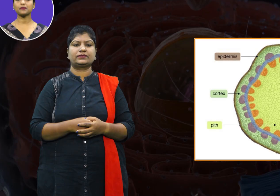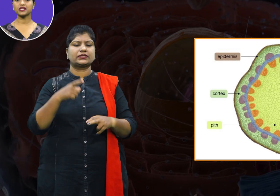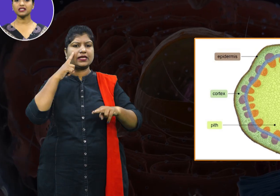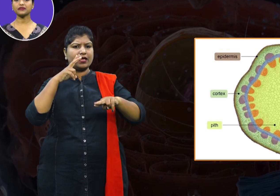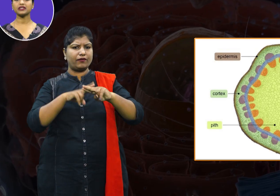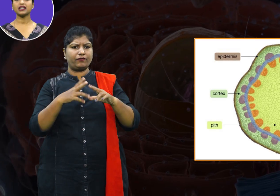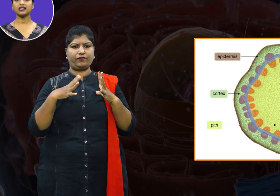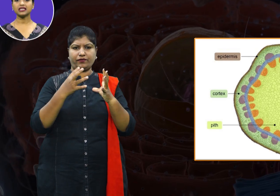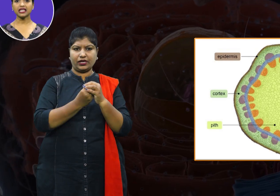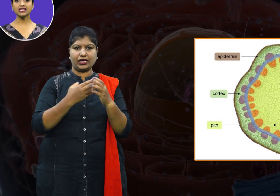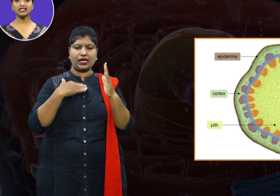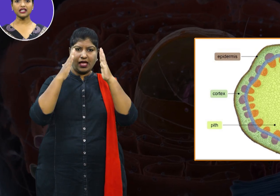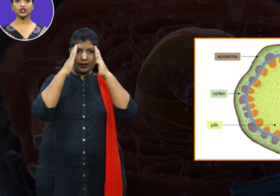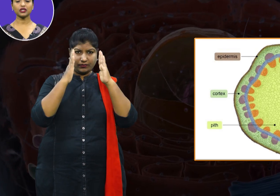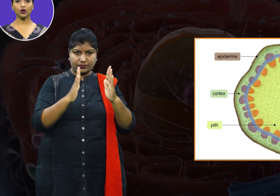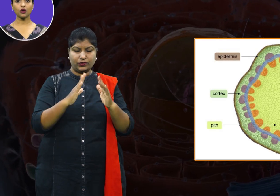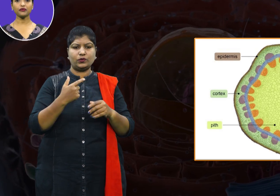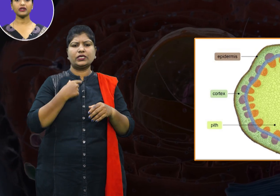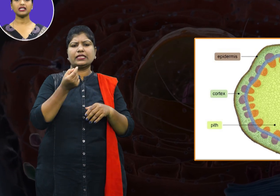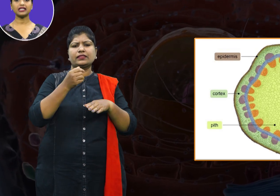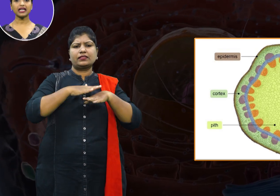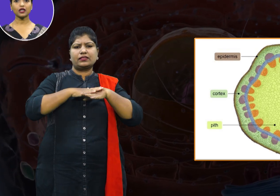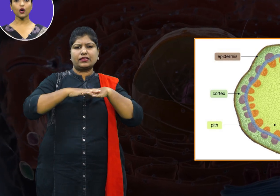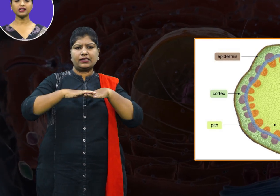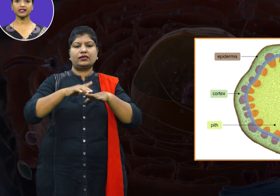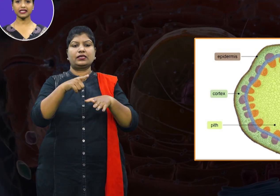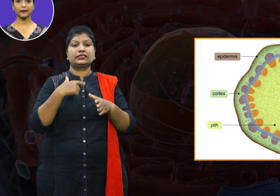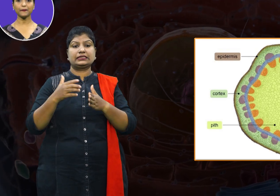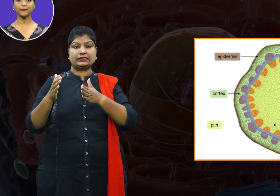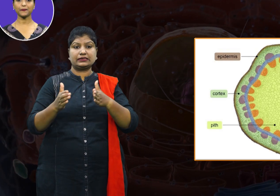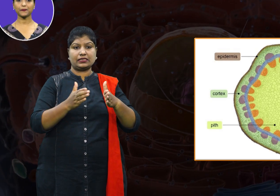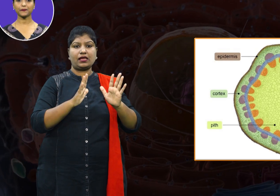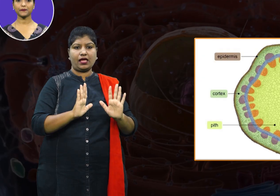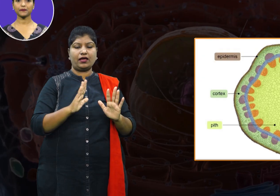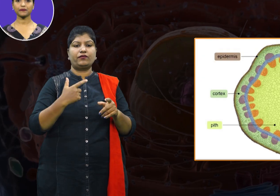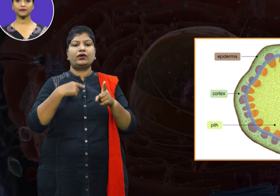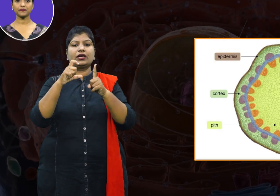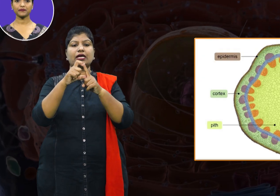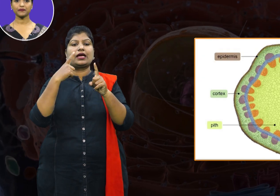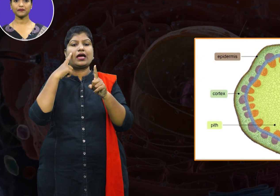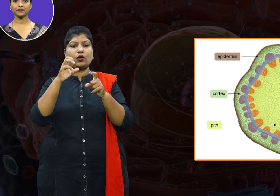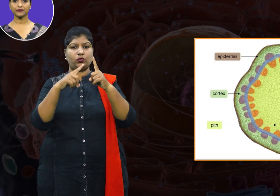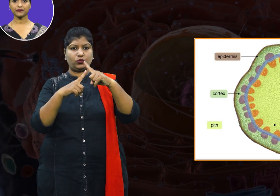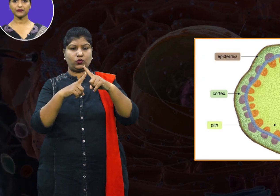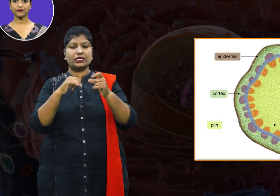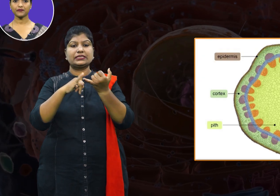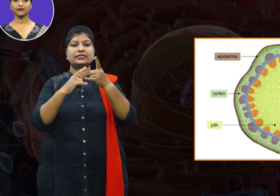if we observe a thin section of dicot stem